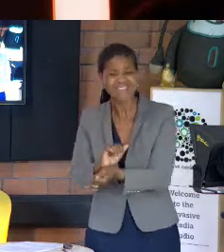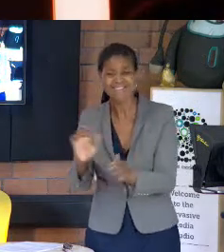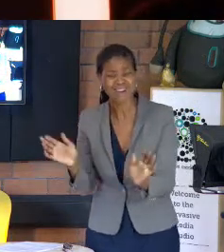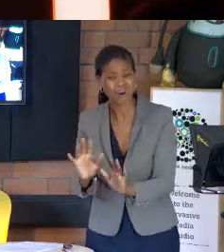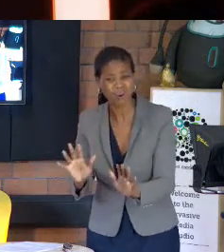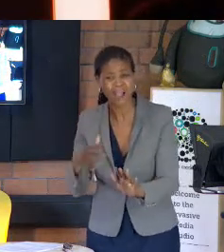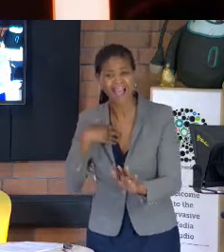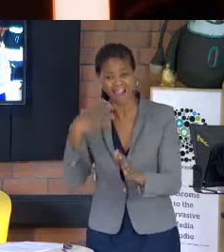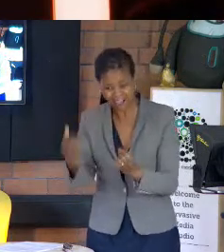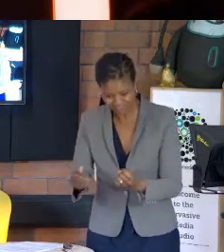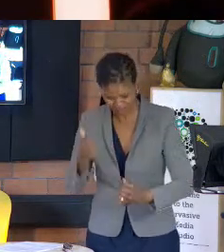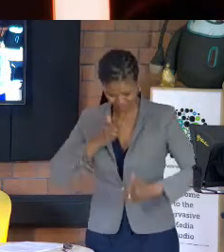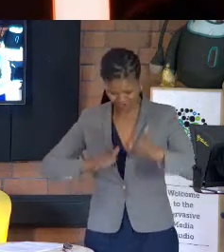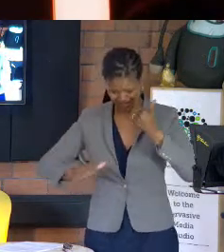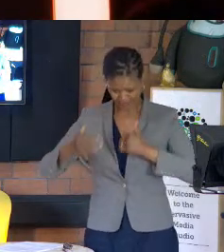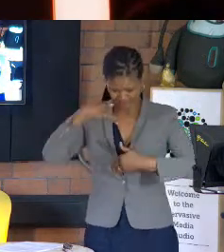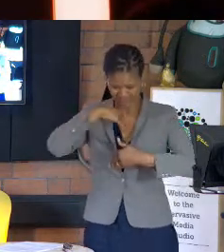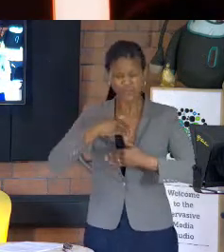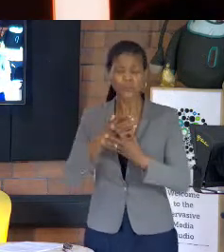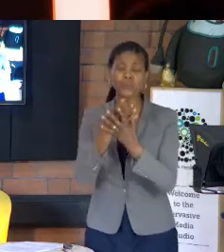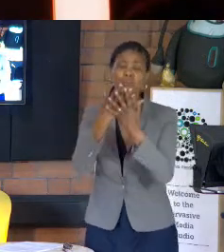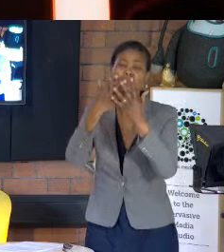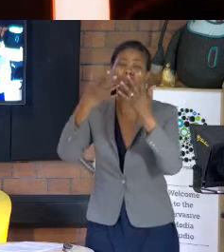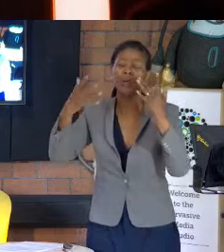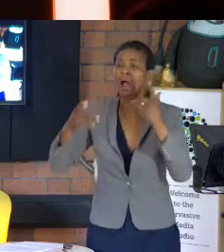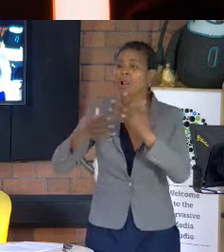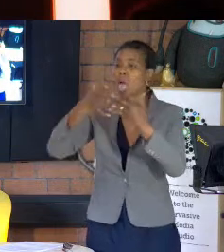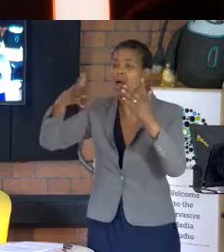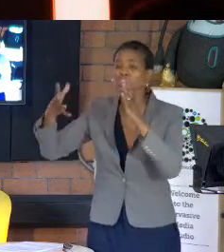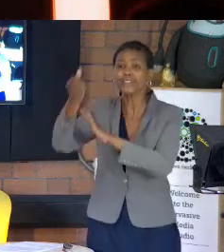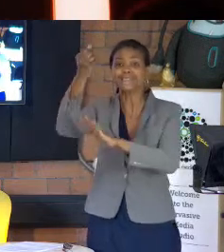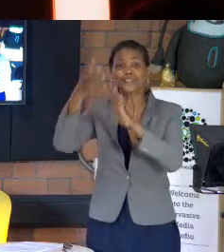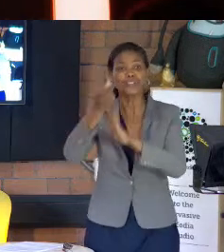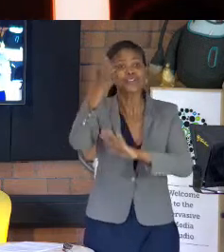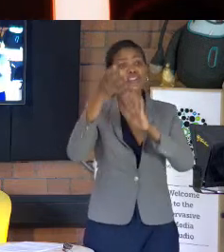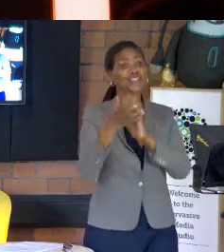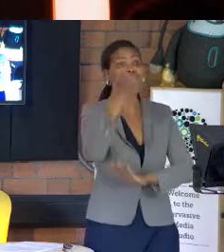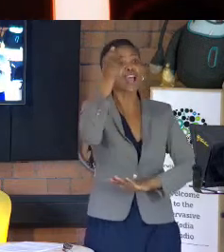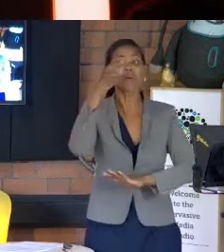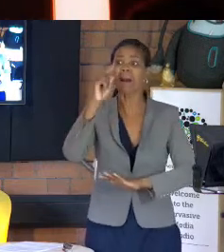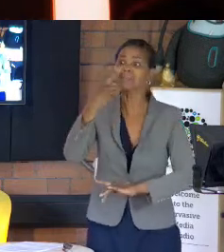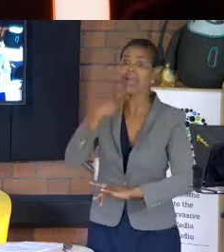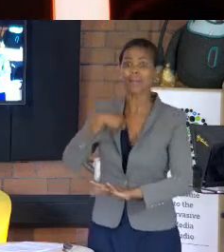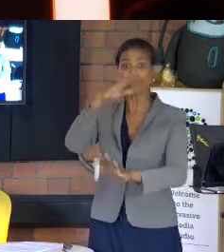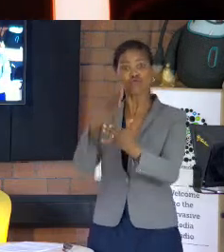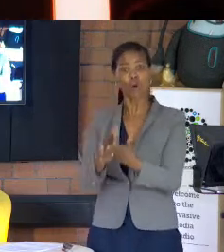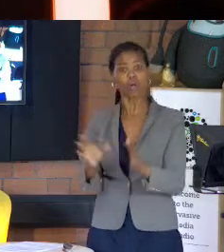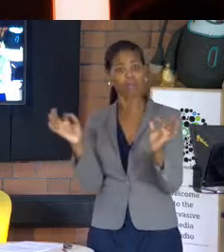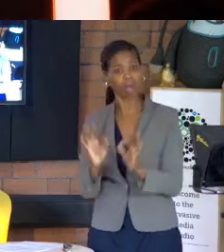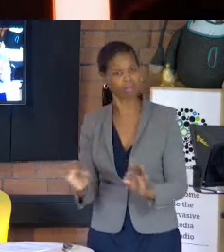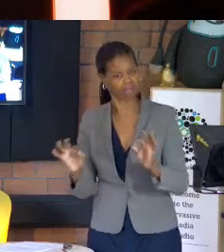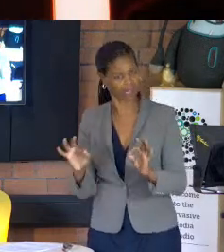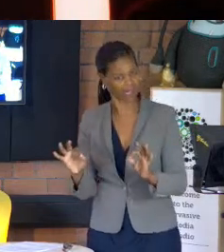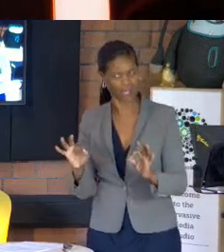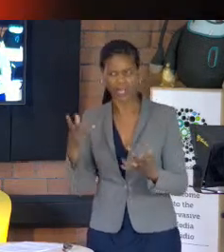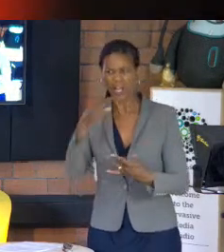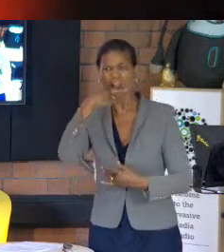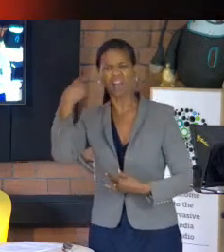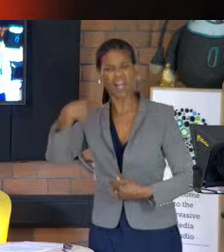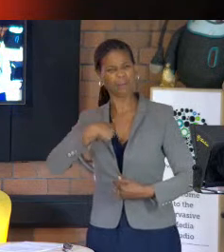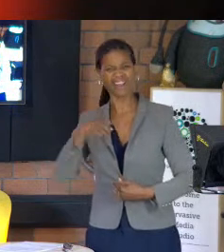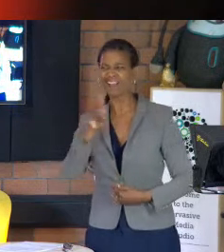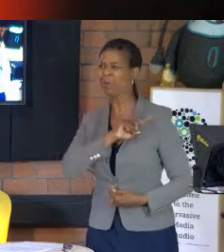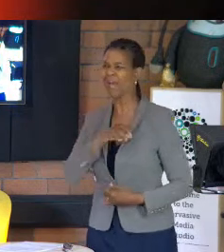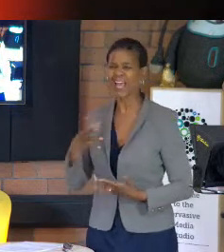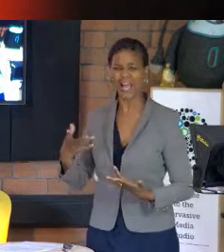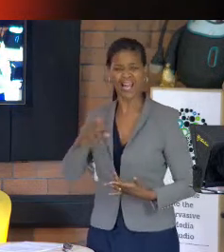proud of, so much that has been achieved, but without going in search of the truth, I would have been deceived. From